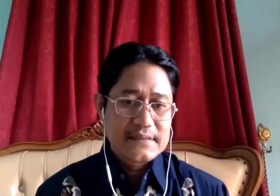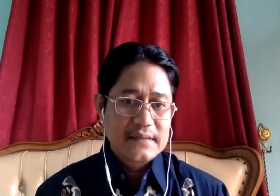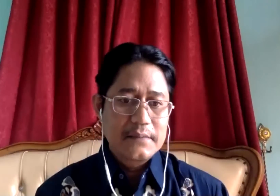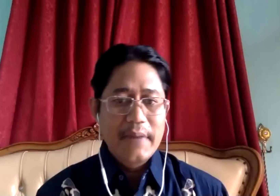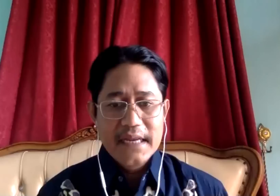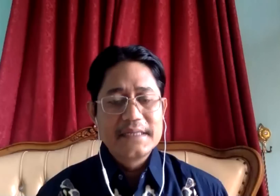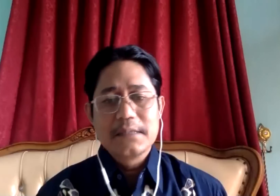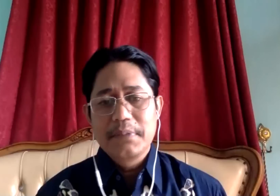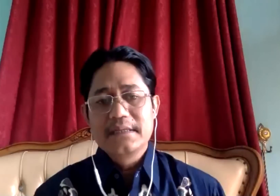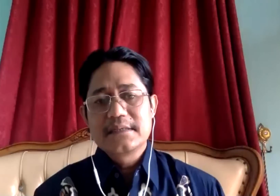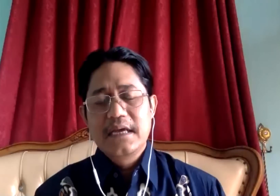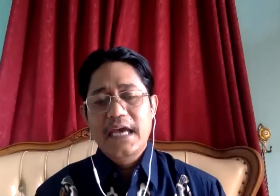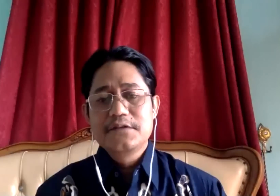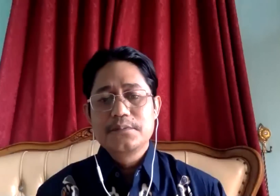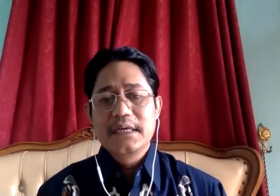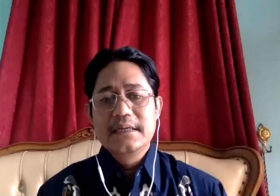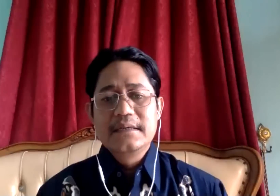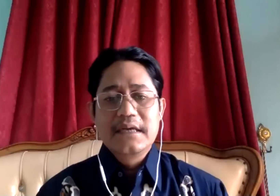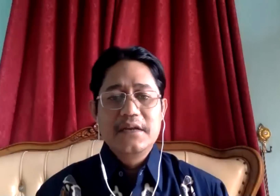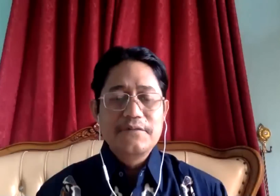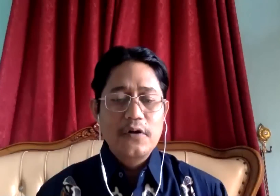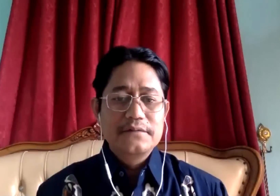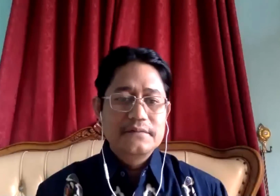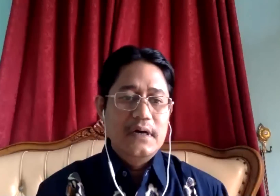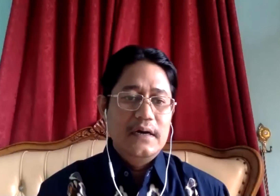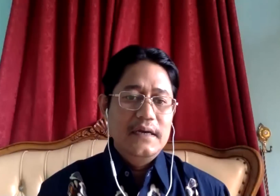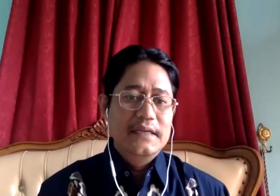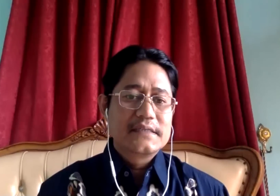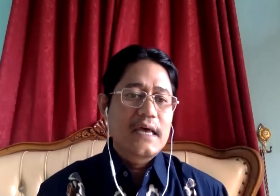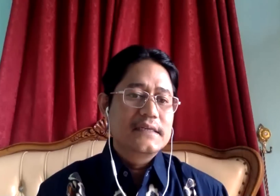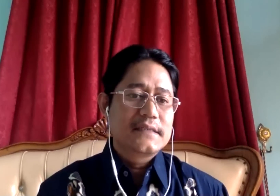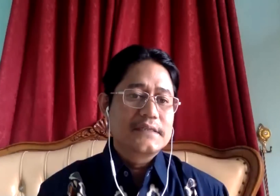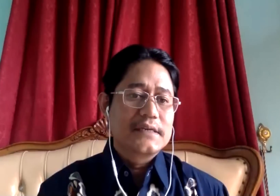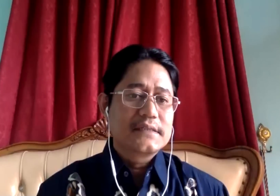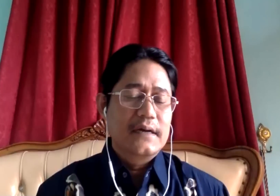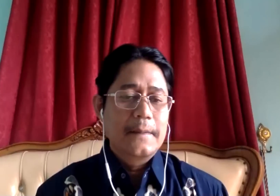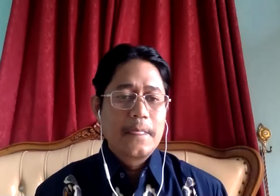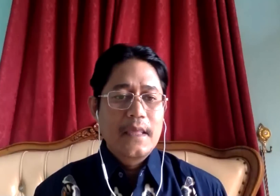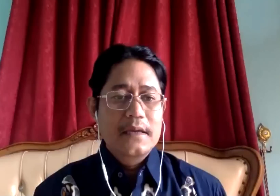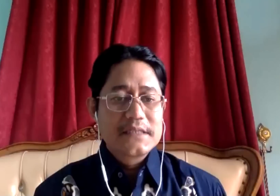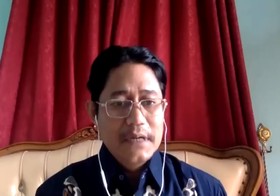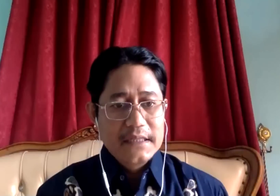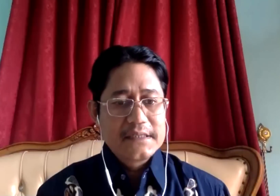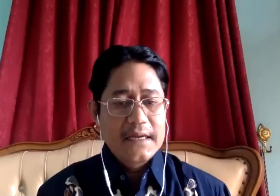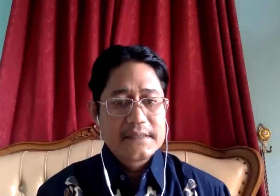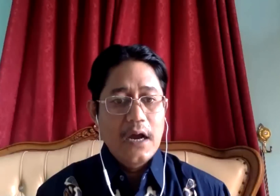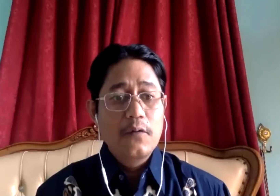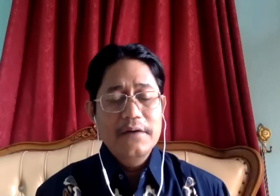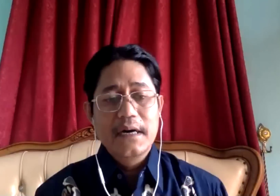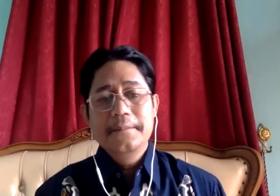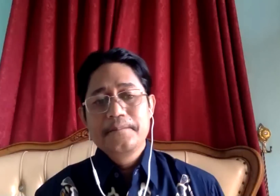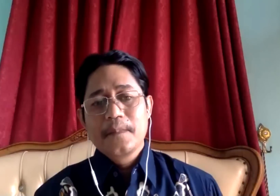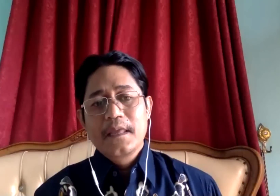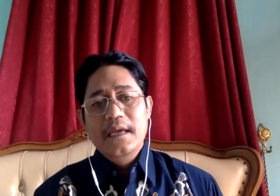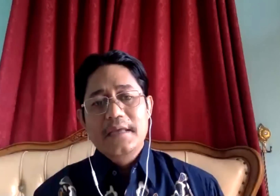sciences. Many disciplines have to be involved in the studies such as disability studies.